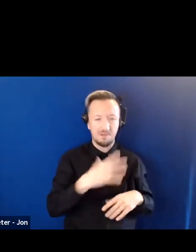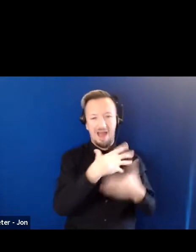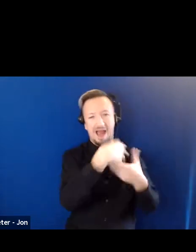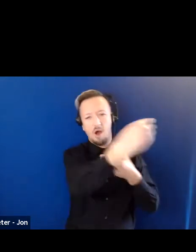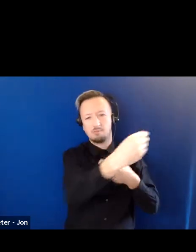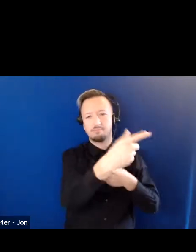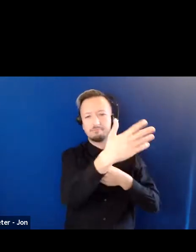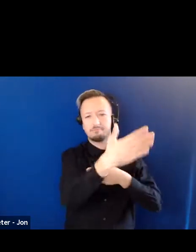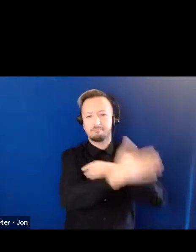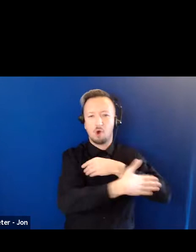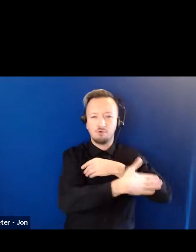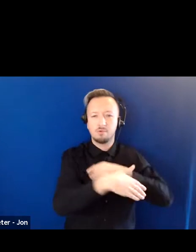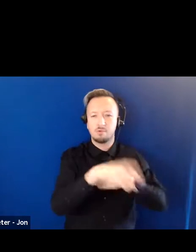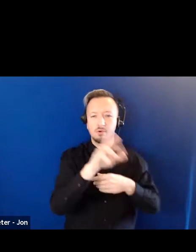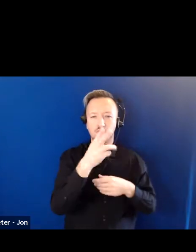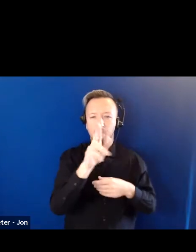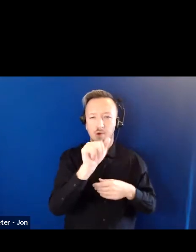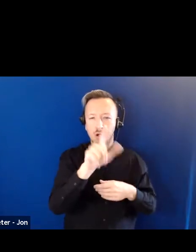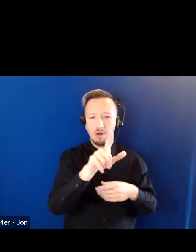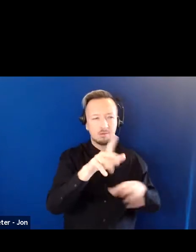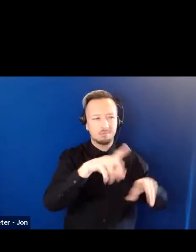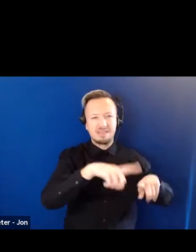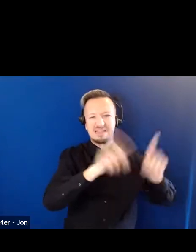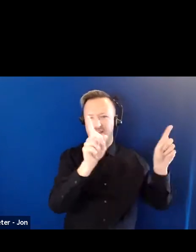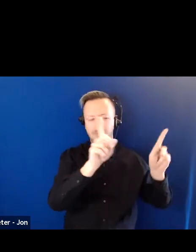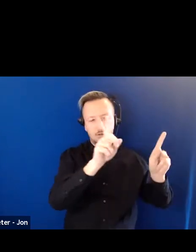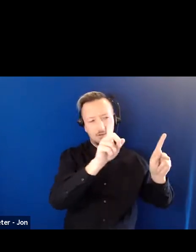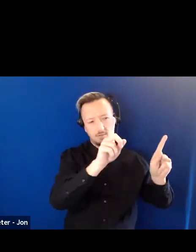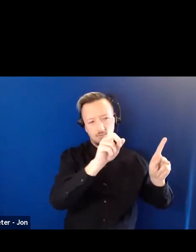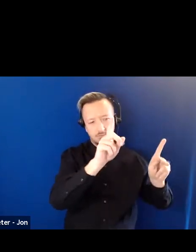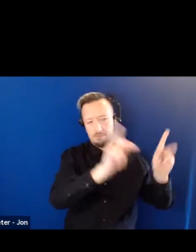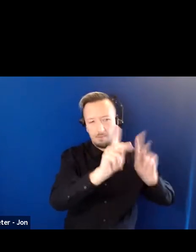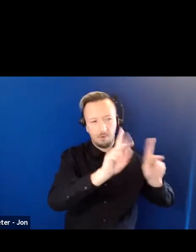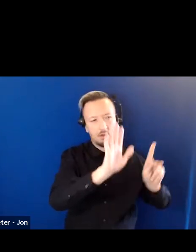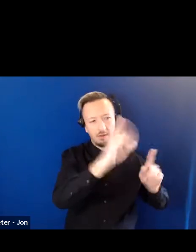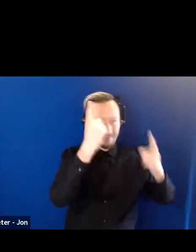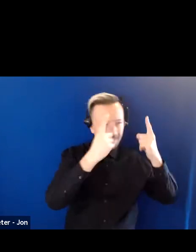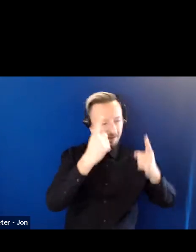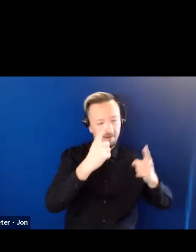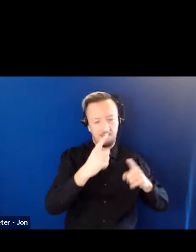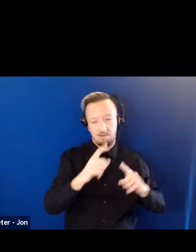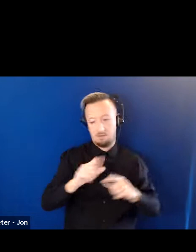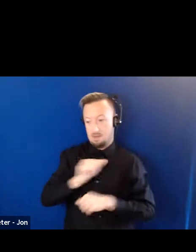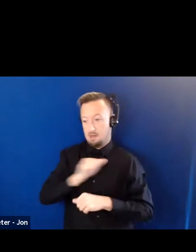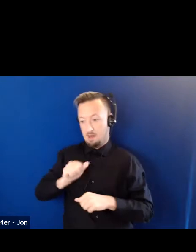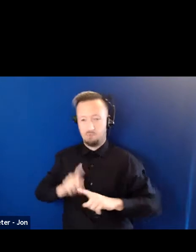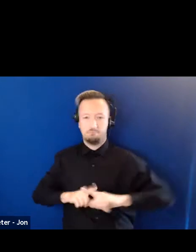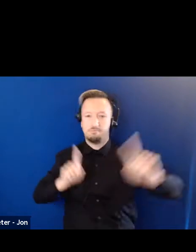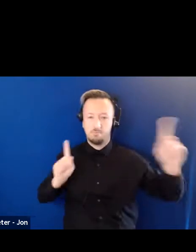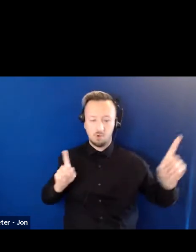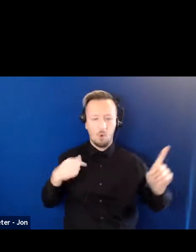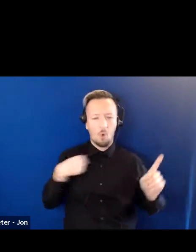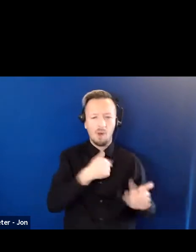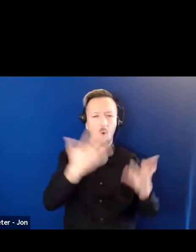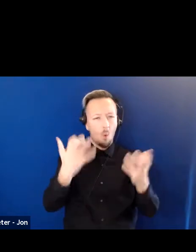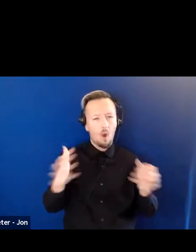setting. And so it's absolutely, I believe, essential to make sure that you have full state